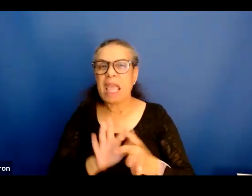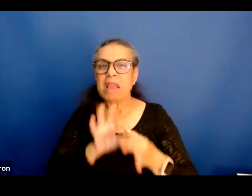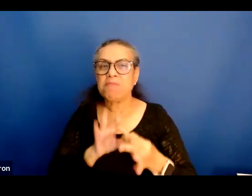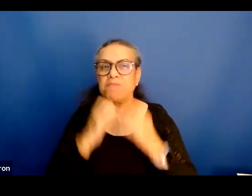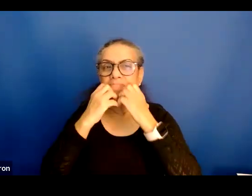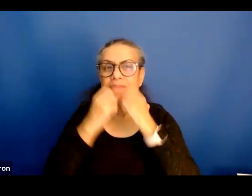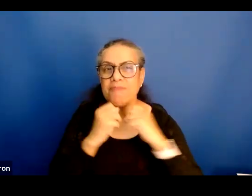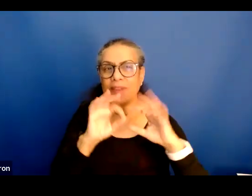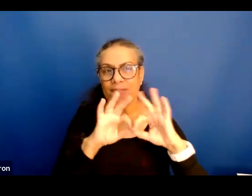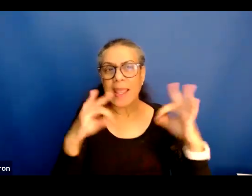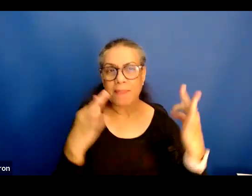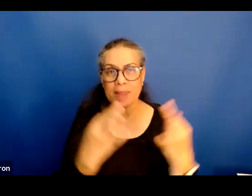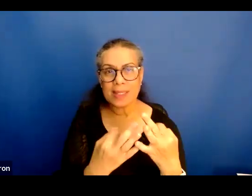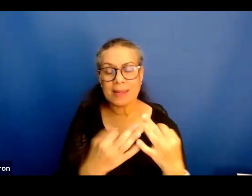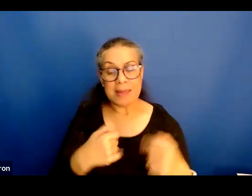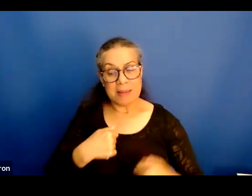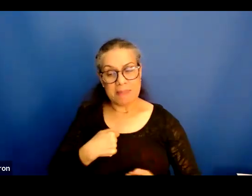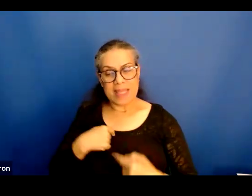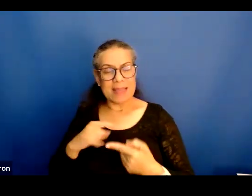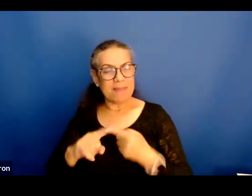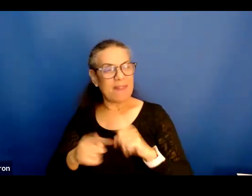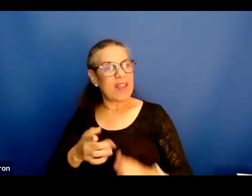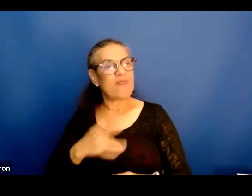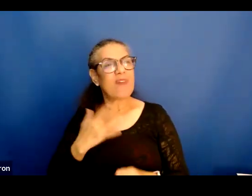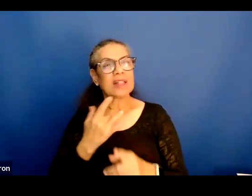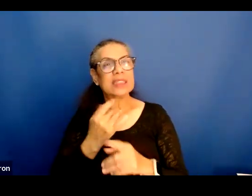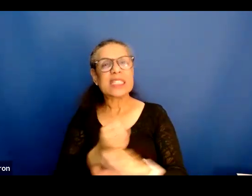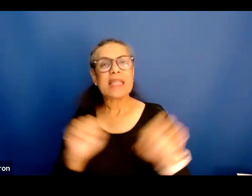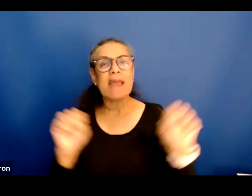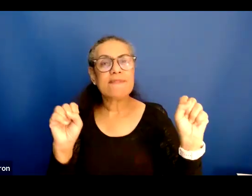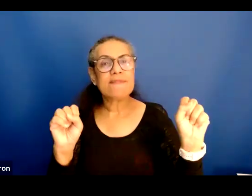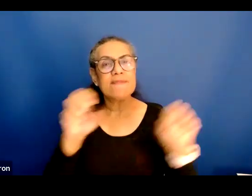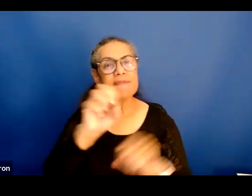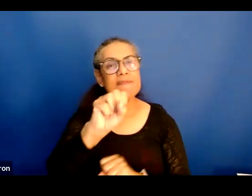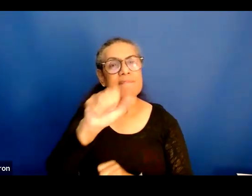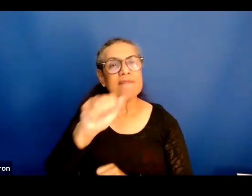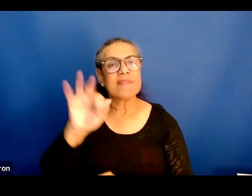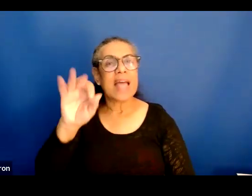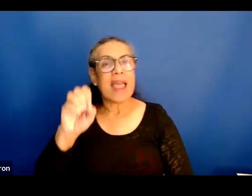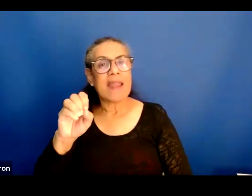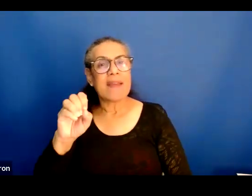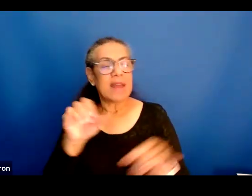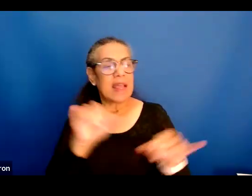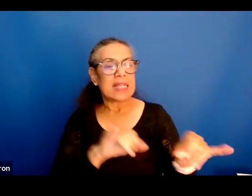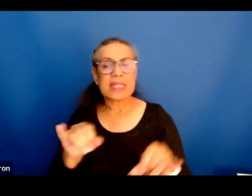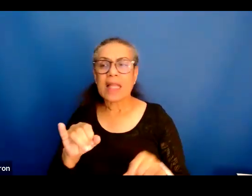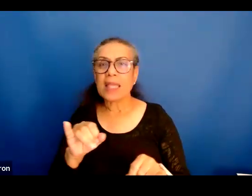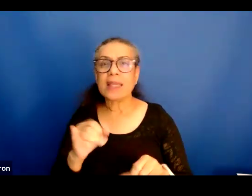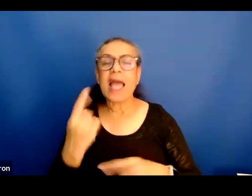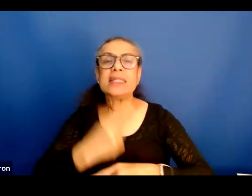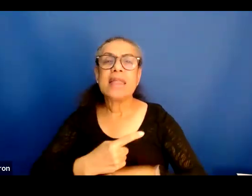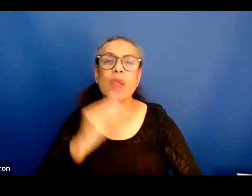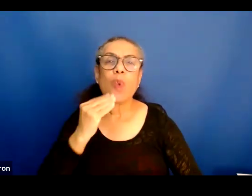those places that me and my friend could feel very safe because it was our home by day. We always stayed